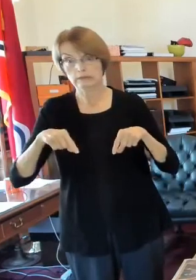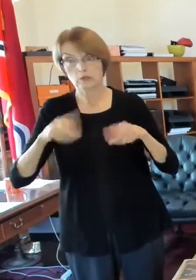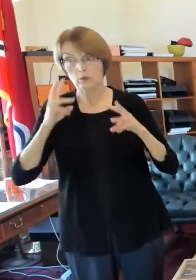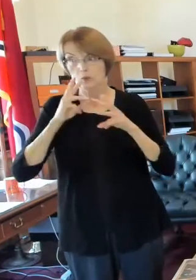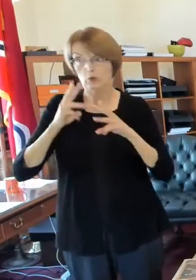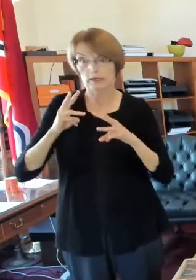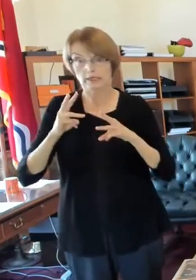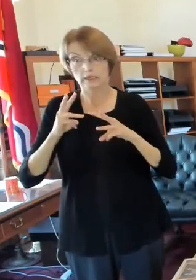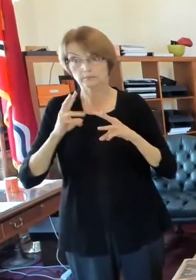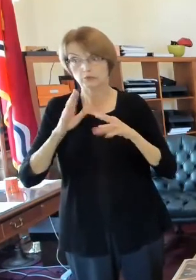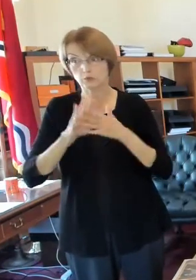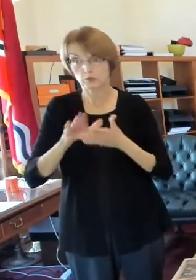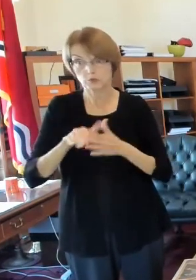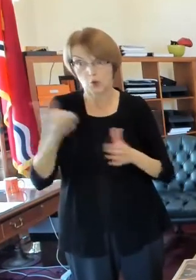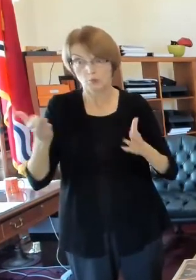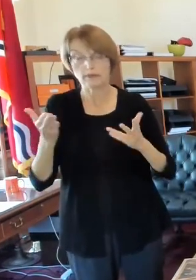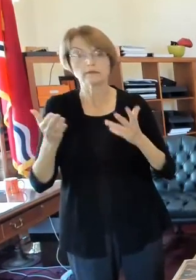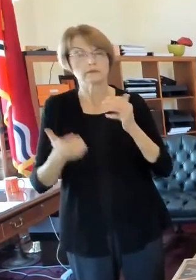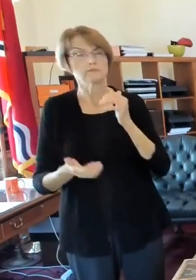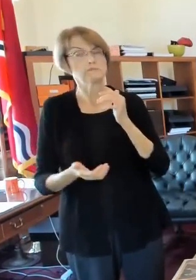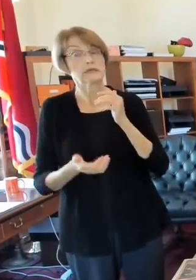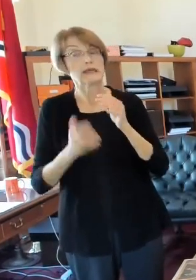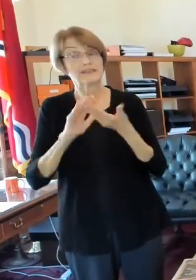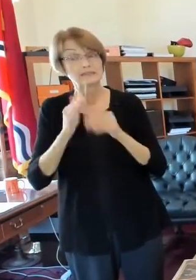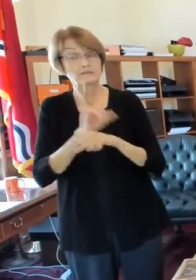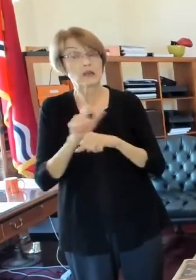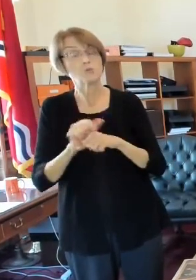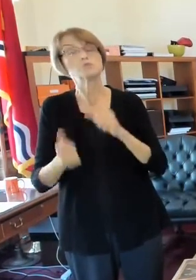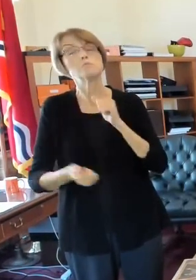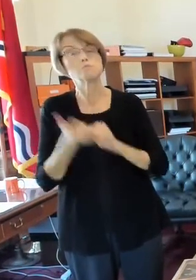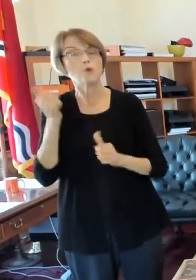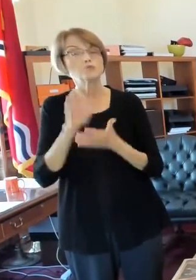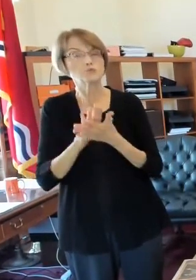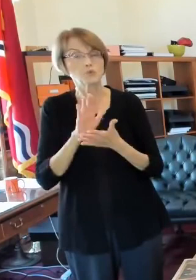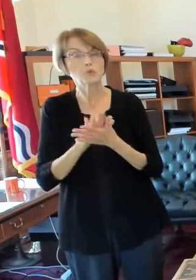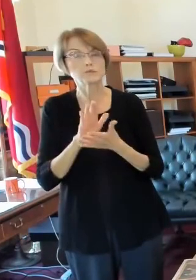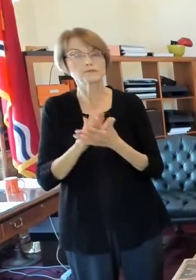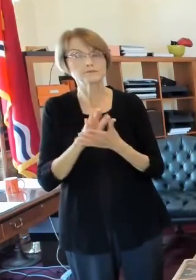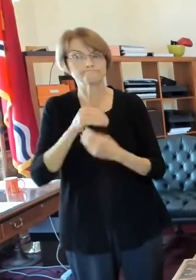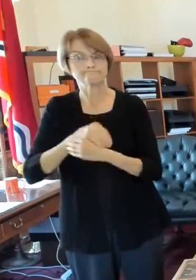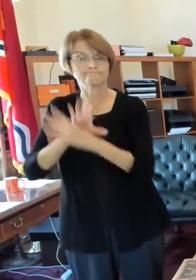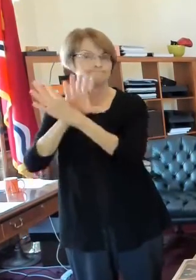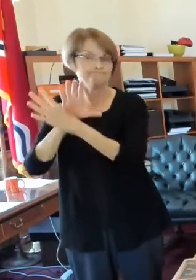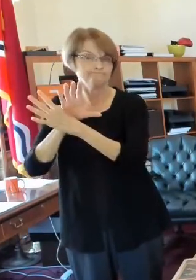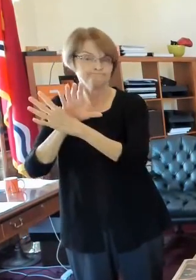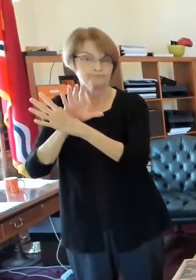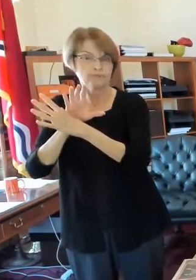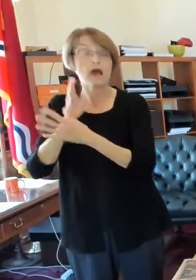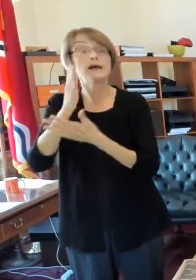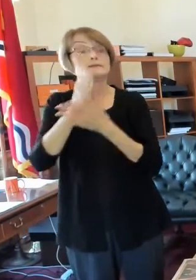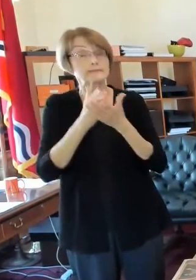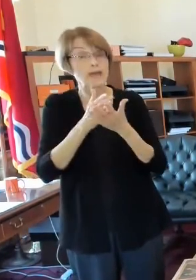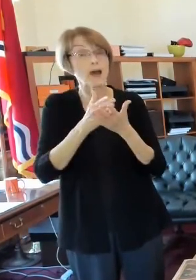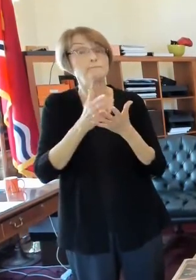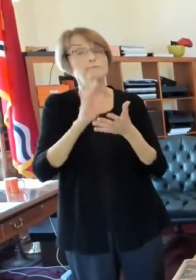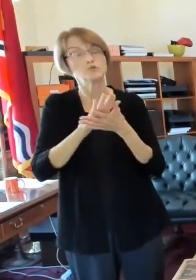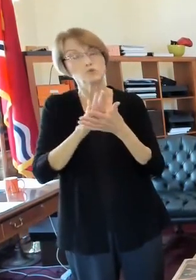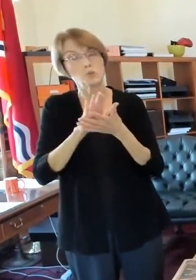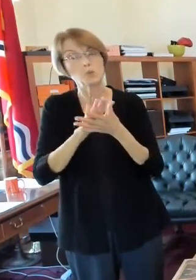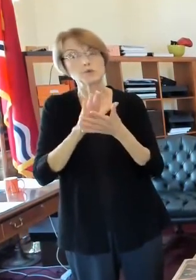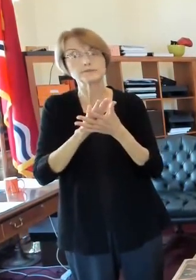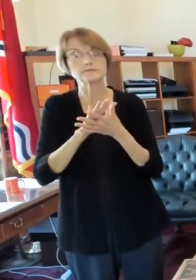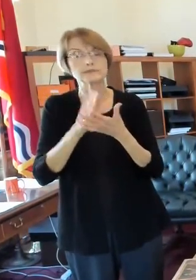Most schools in the city of St. Louis are virtual. Some of them do have a